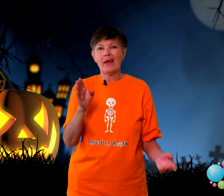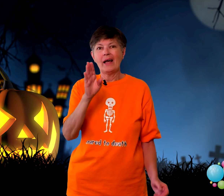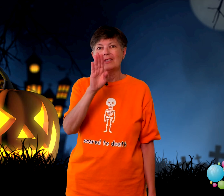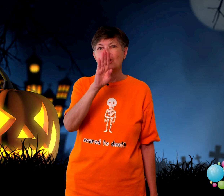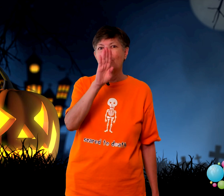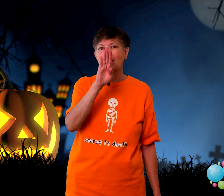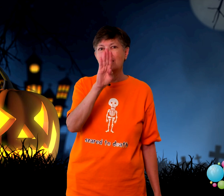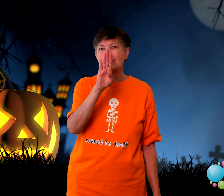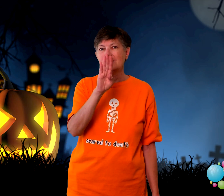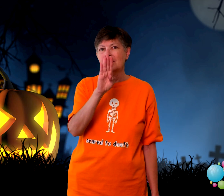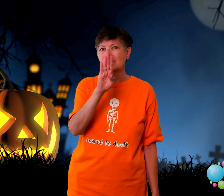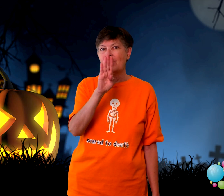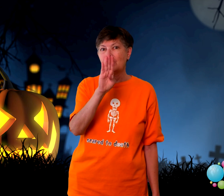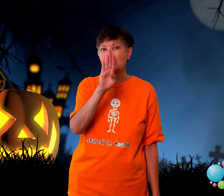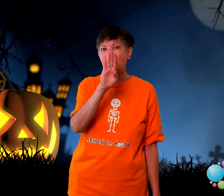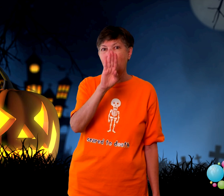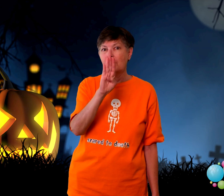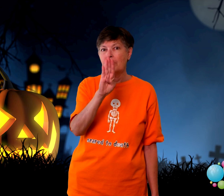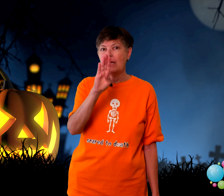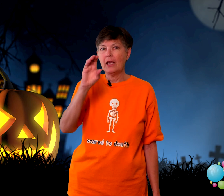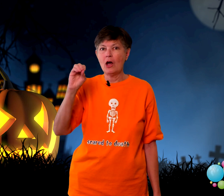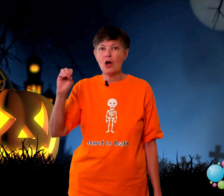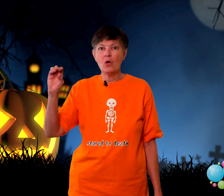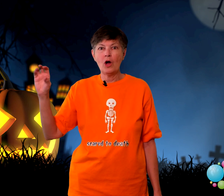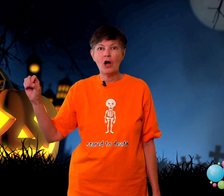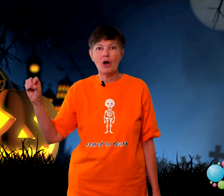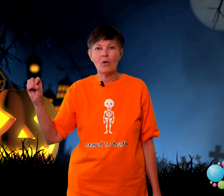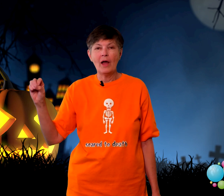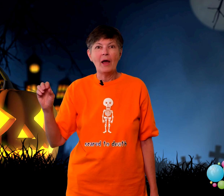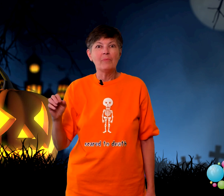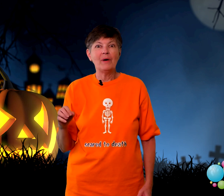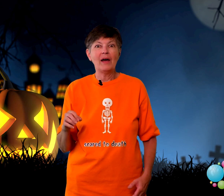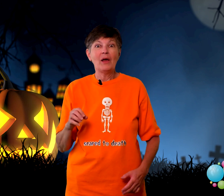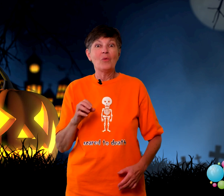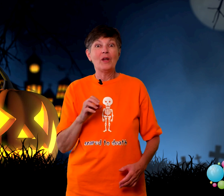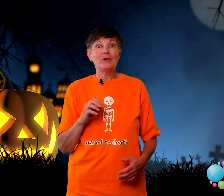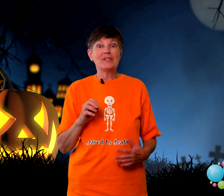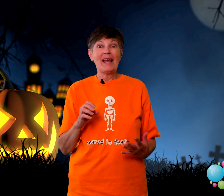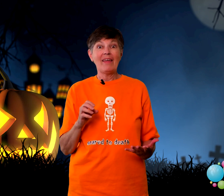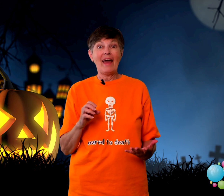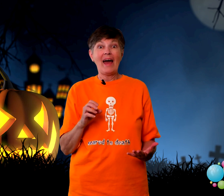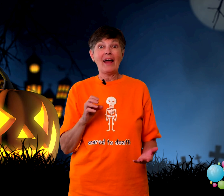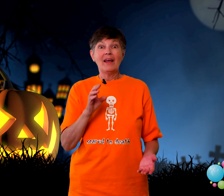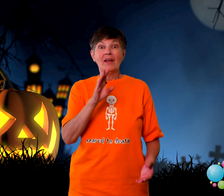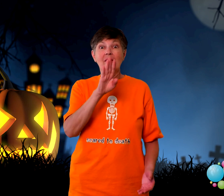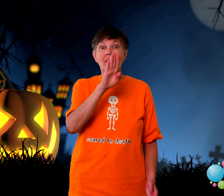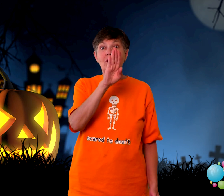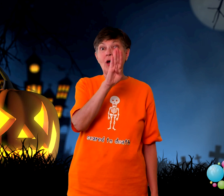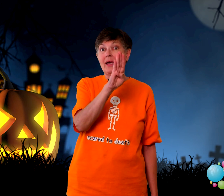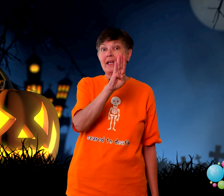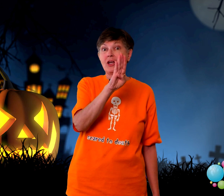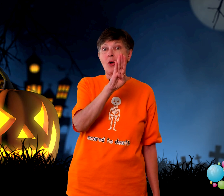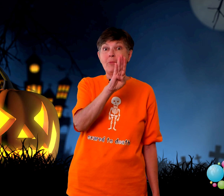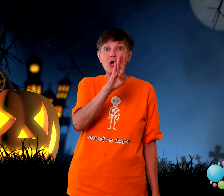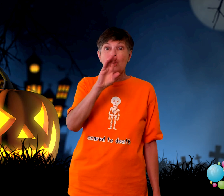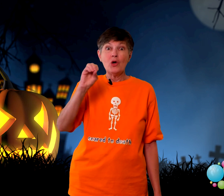that. So we're going to finger spell it, B-O-O. But when you say that, then you get to go